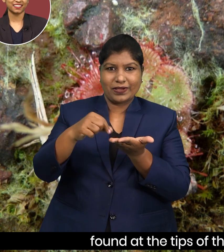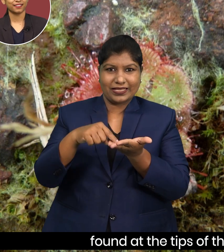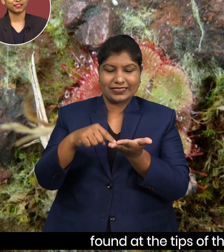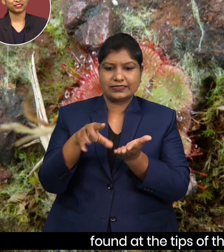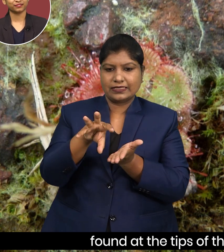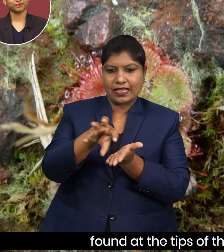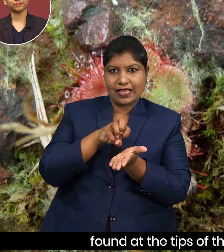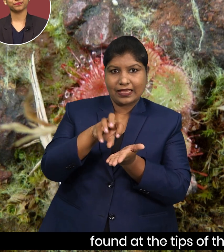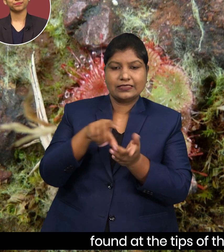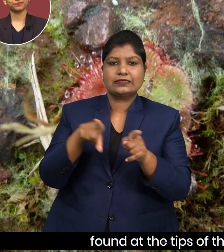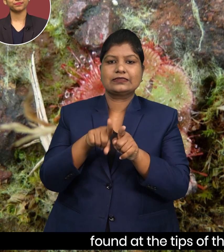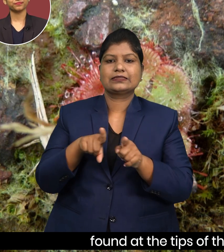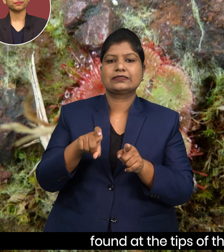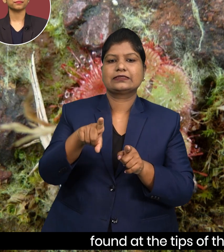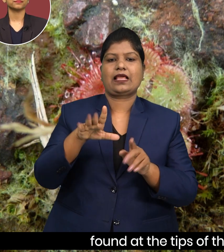insects.